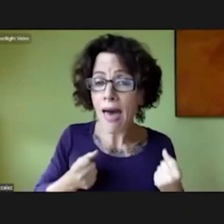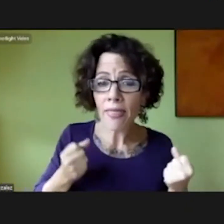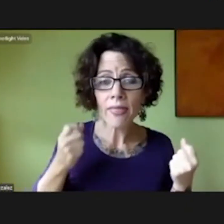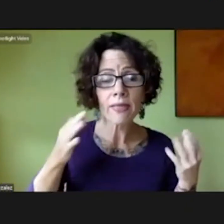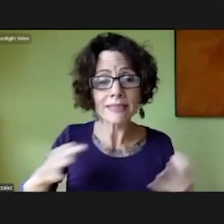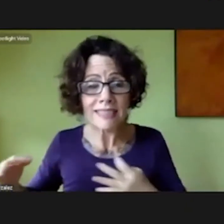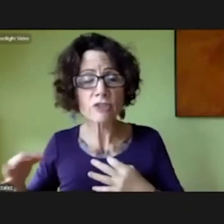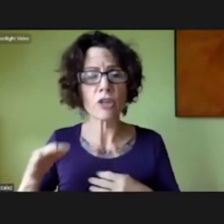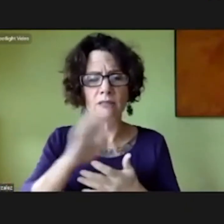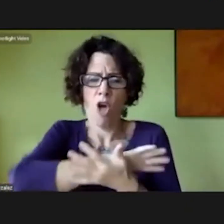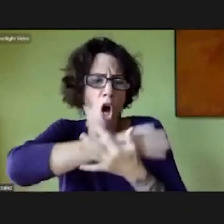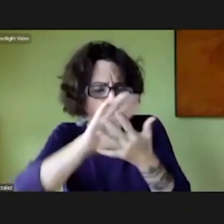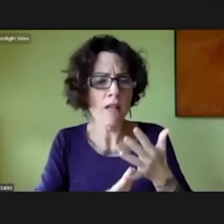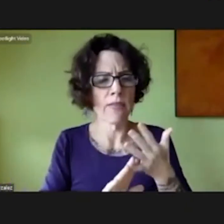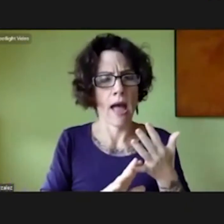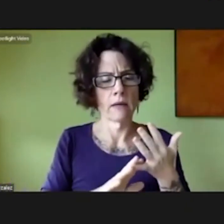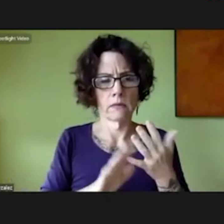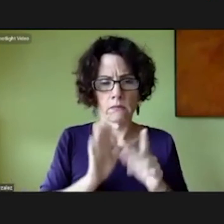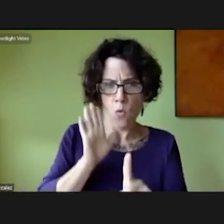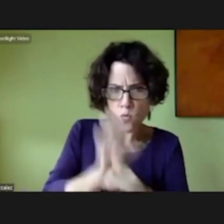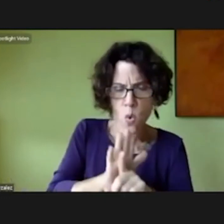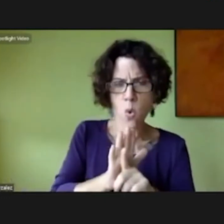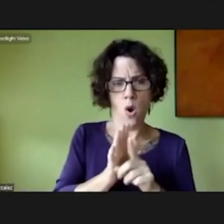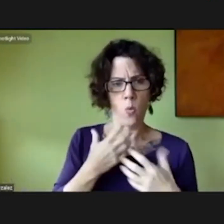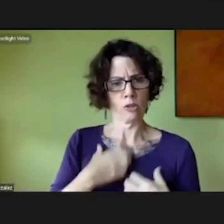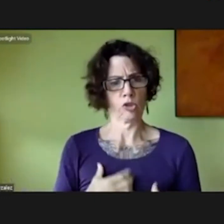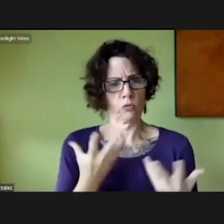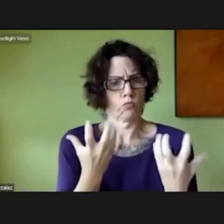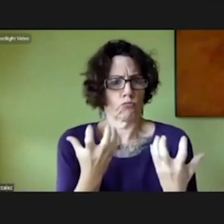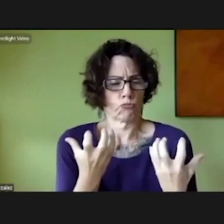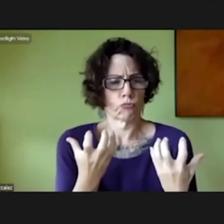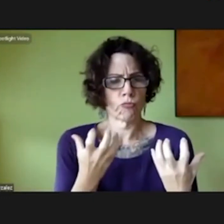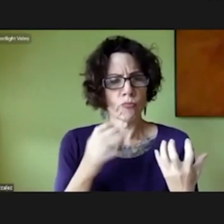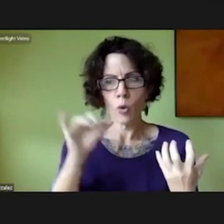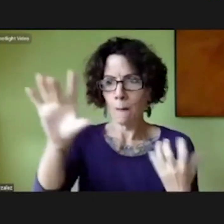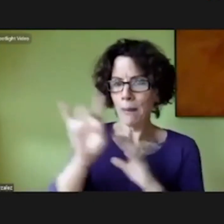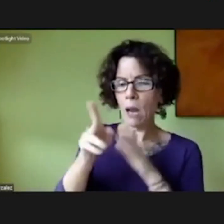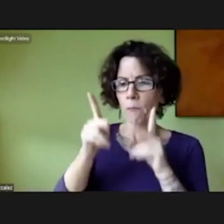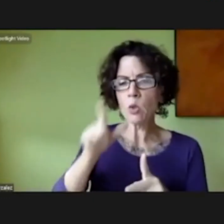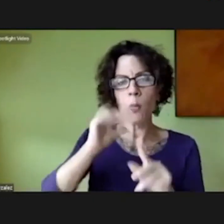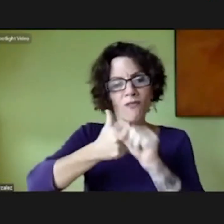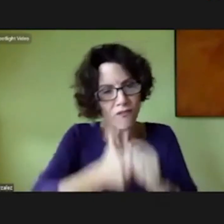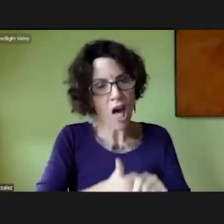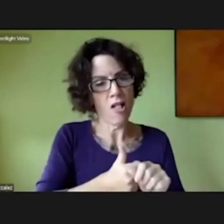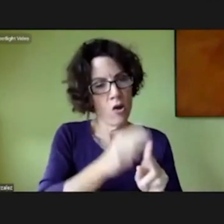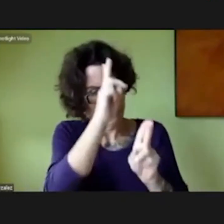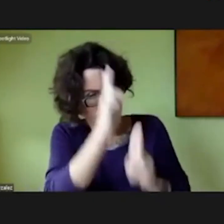your wishes are, what your expectations are for your property, for your health decisions, all of